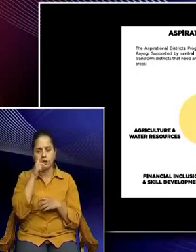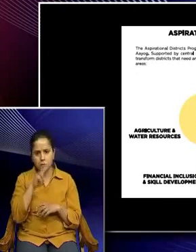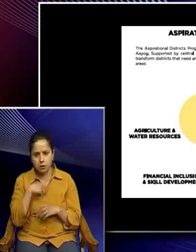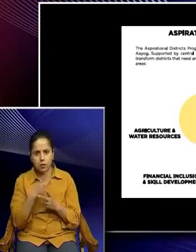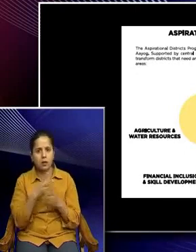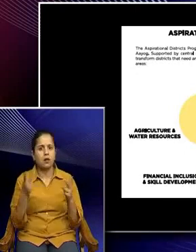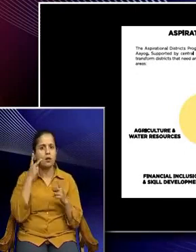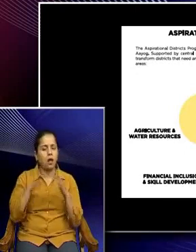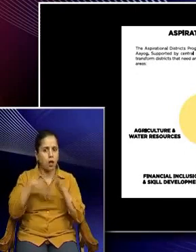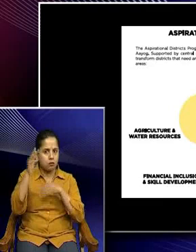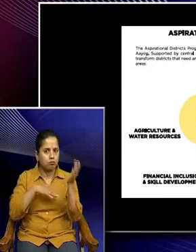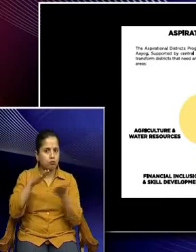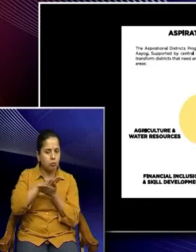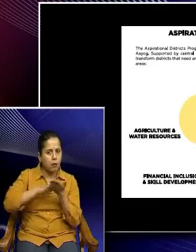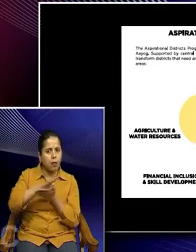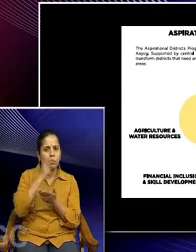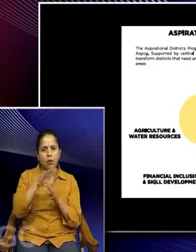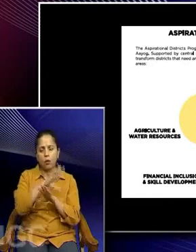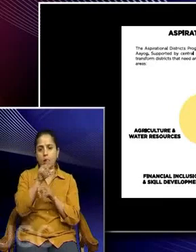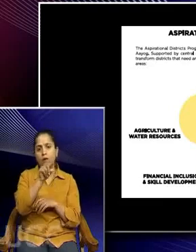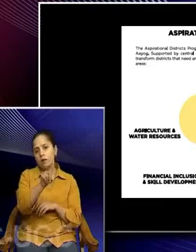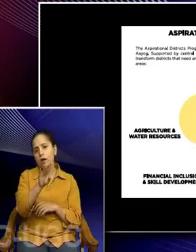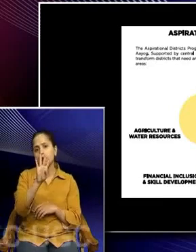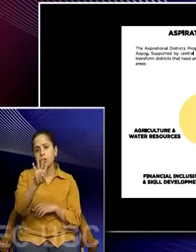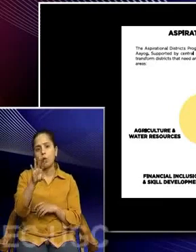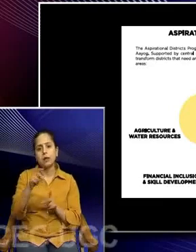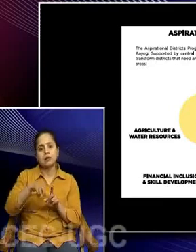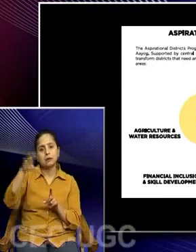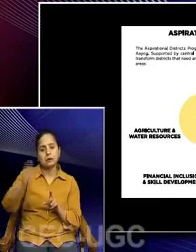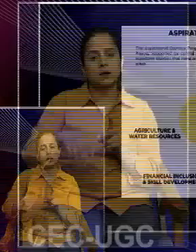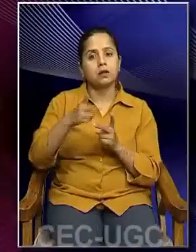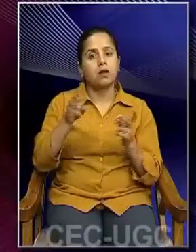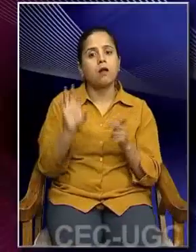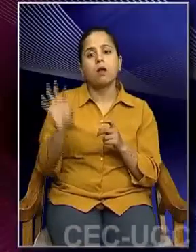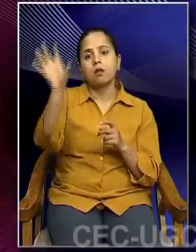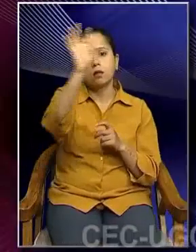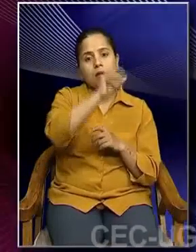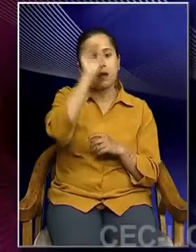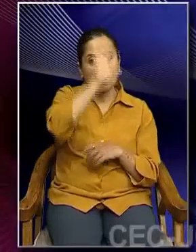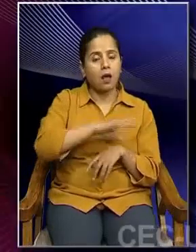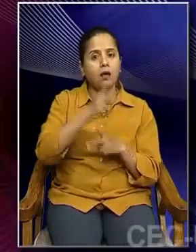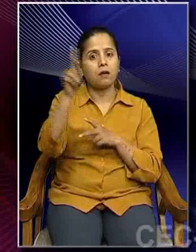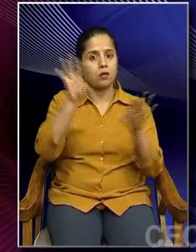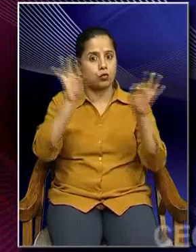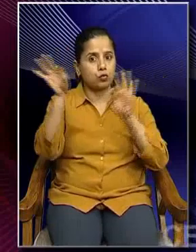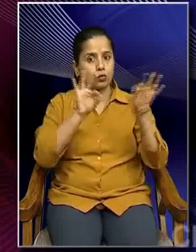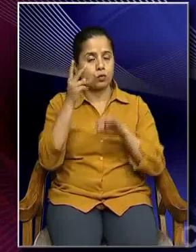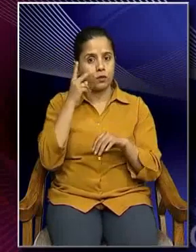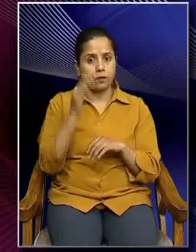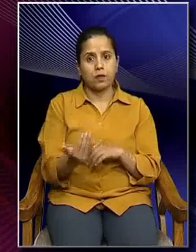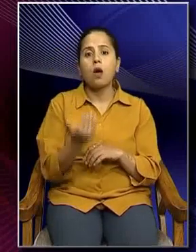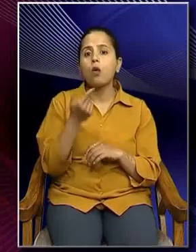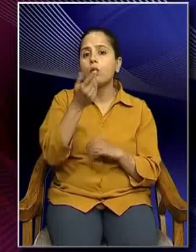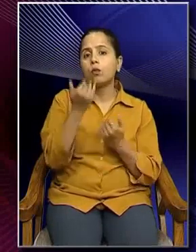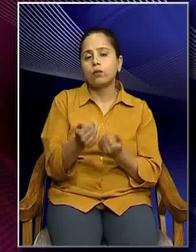infrastructure, administrative capacities, about 140 districts from different part of the country. These districts or regions in the country have